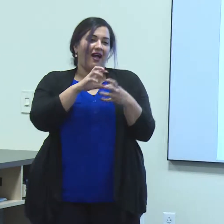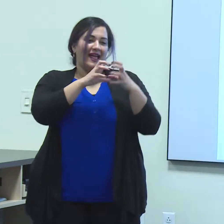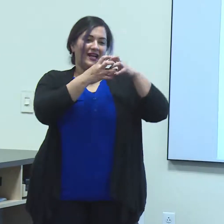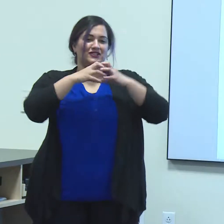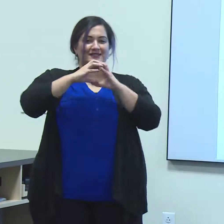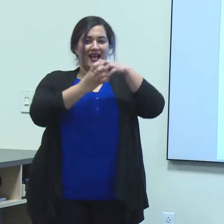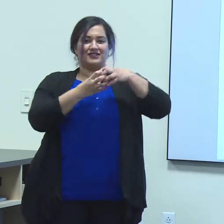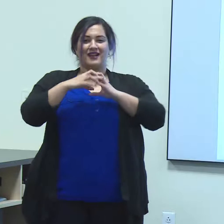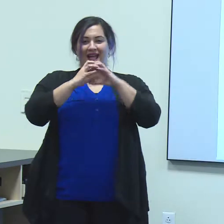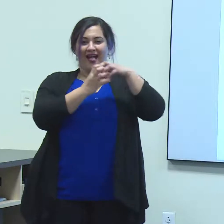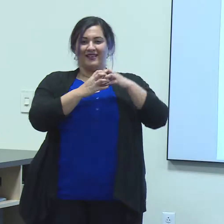it intersectionality.